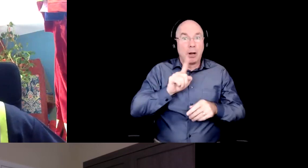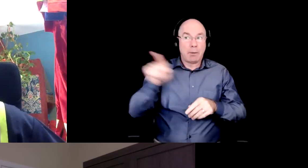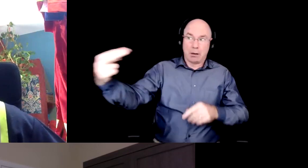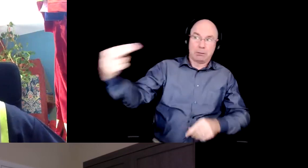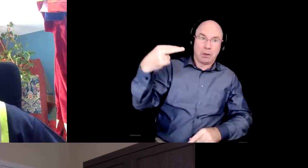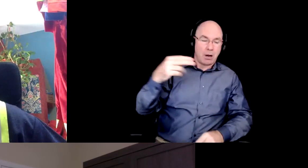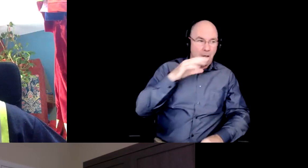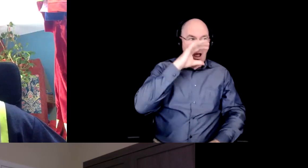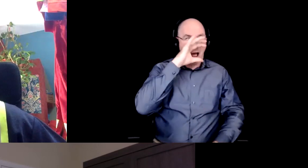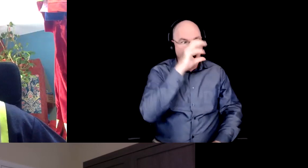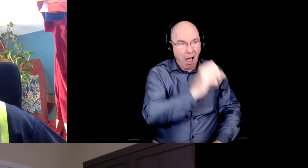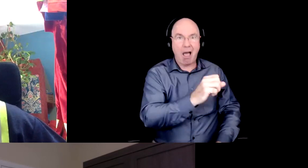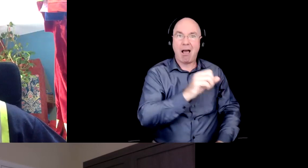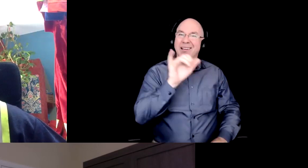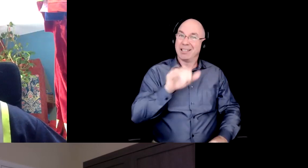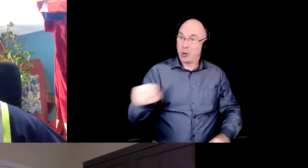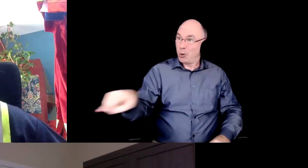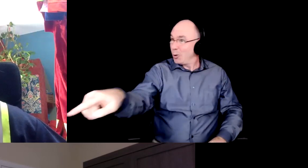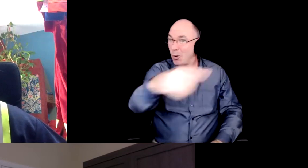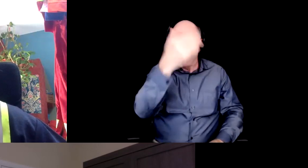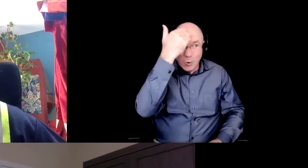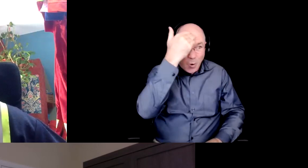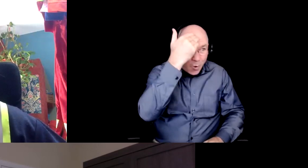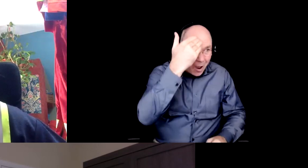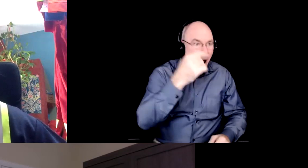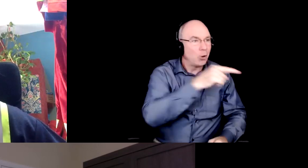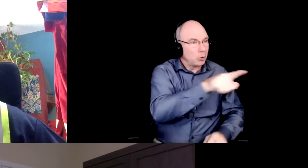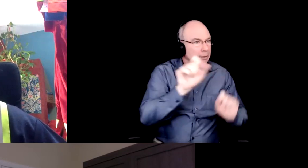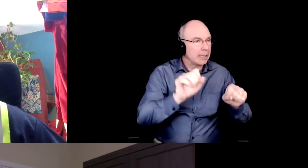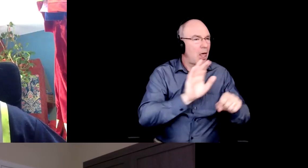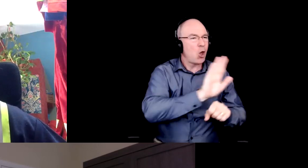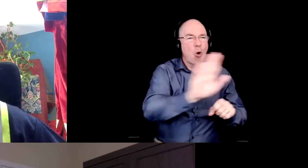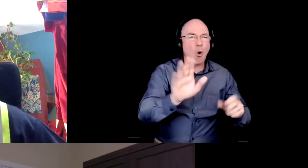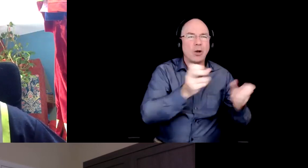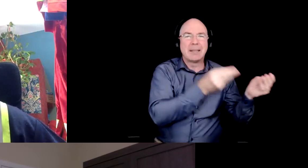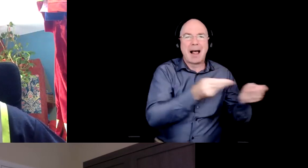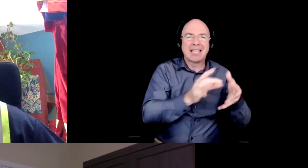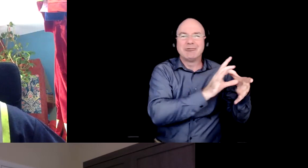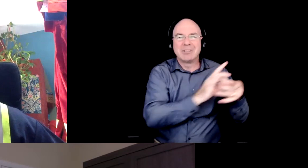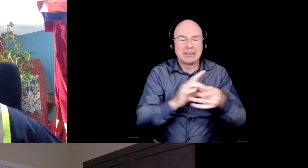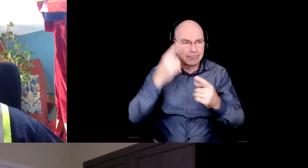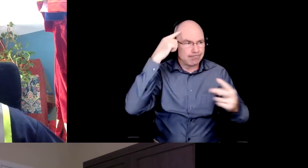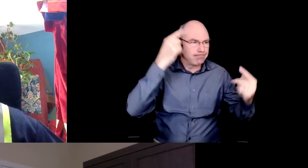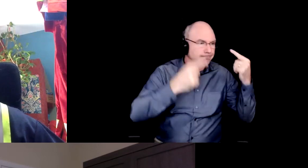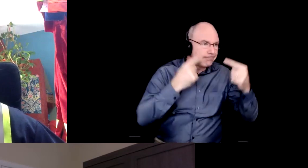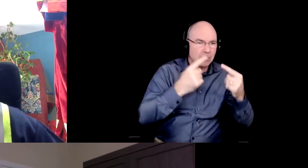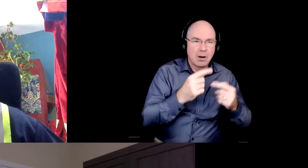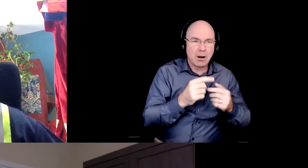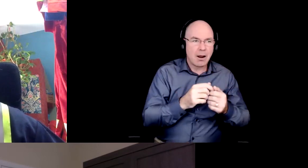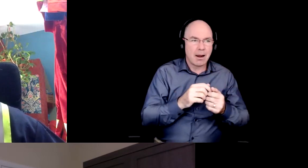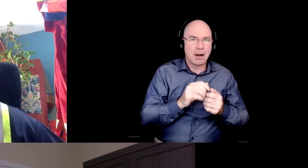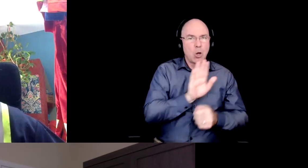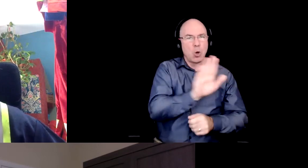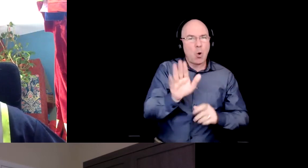that you guys know that information, hopefully you can take a look at what you're doing in your supply chain and really flesh out the impact that